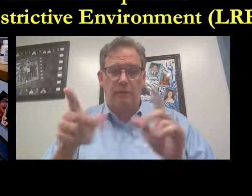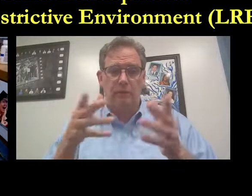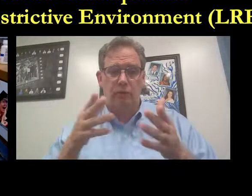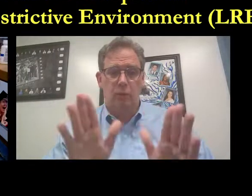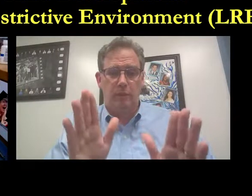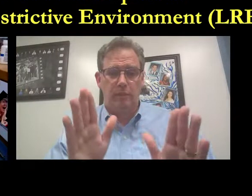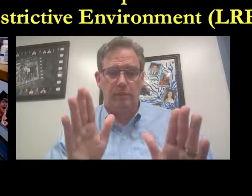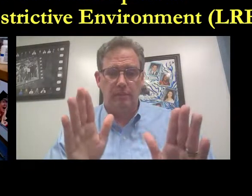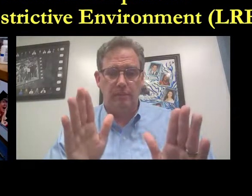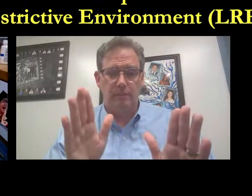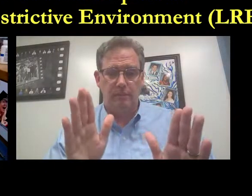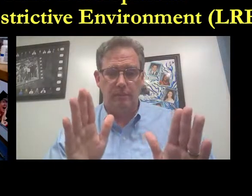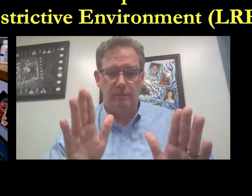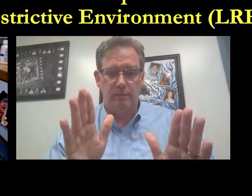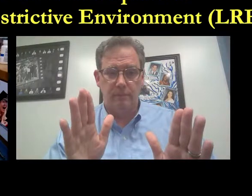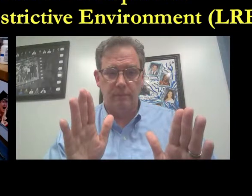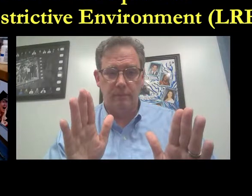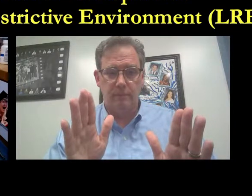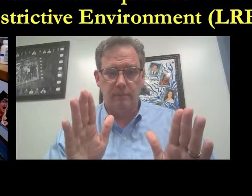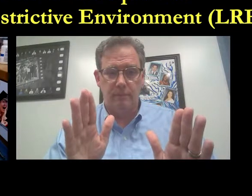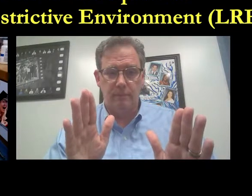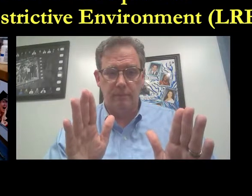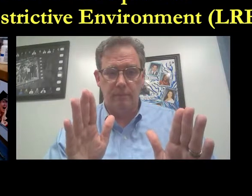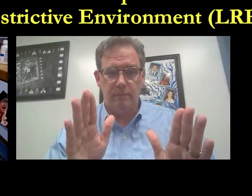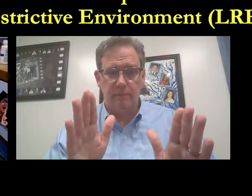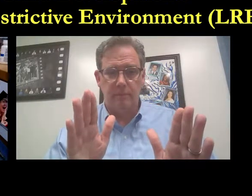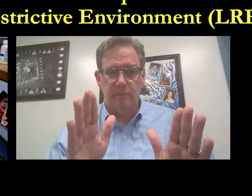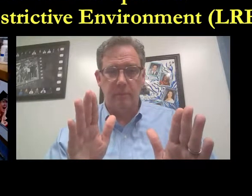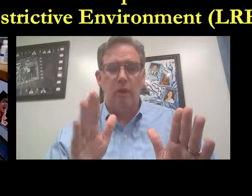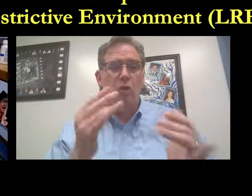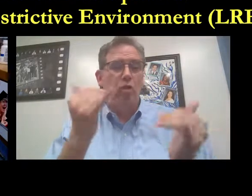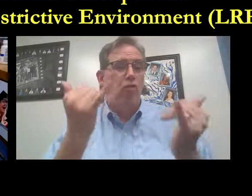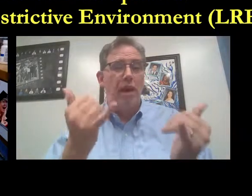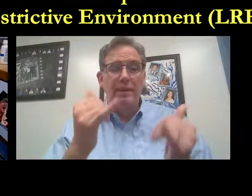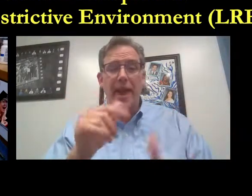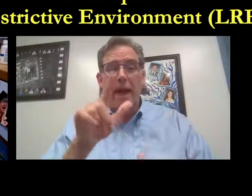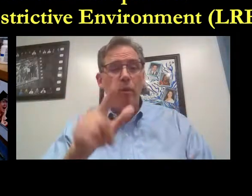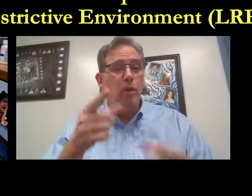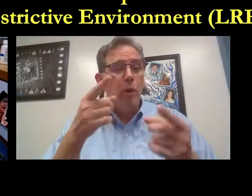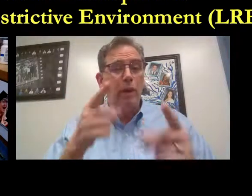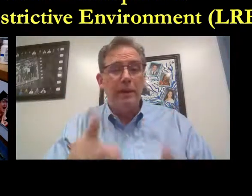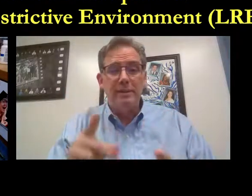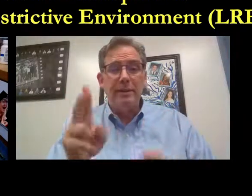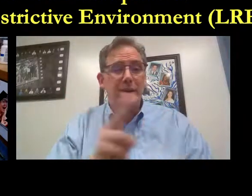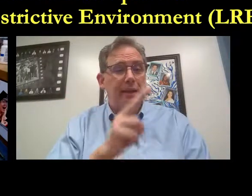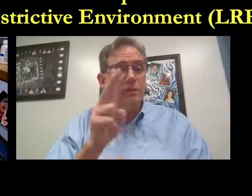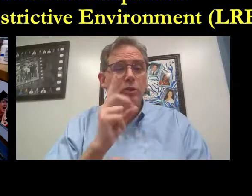I would like to see low incidence funds used differently.